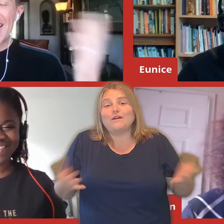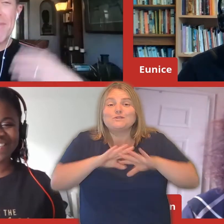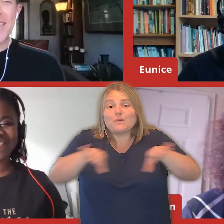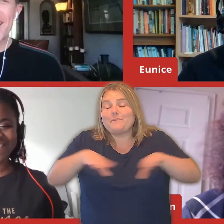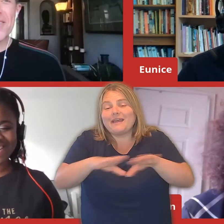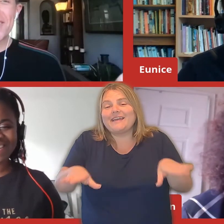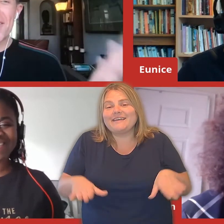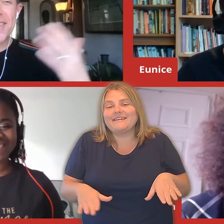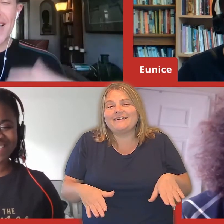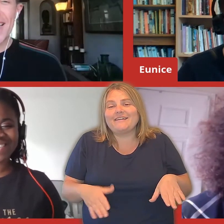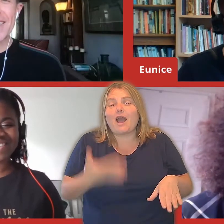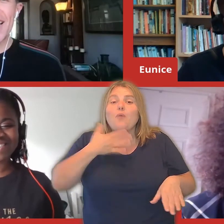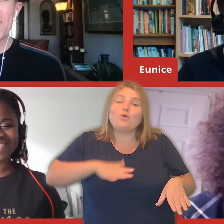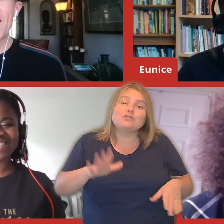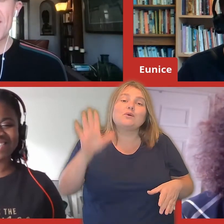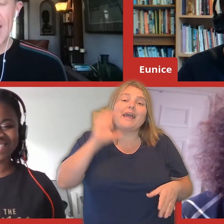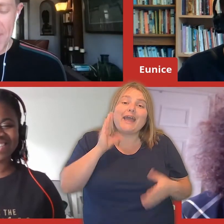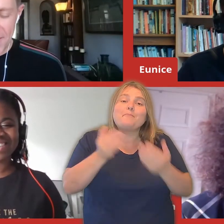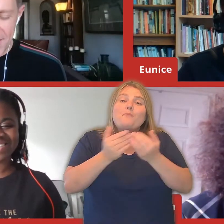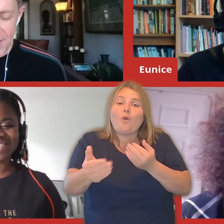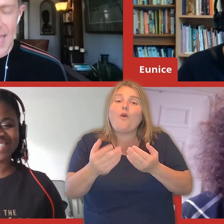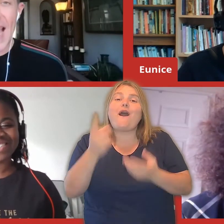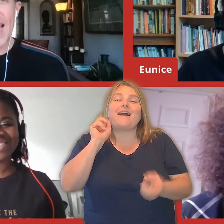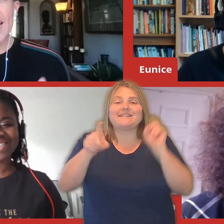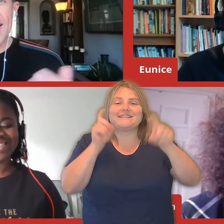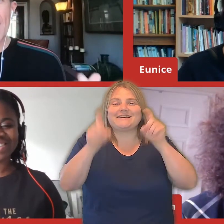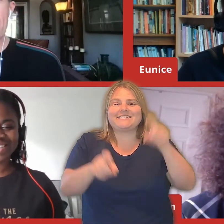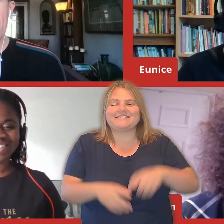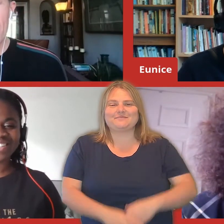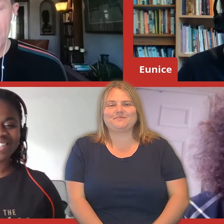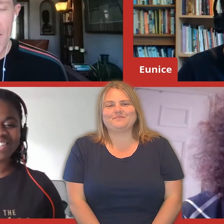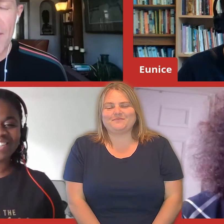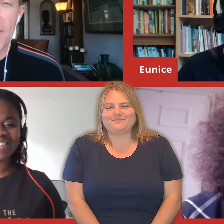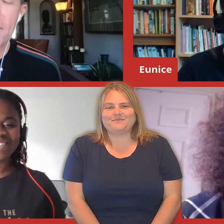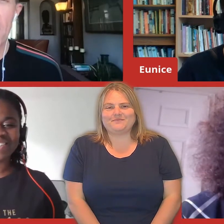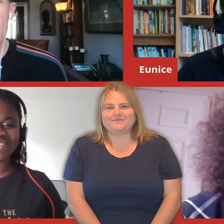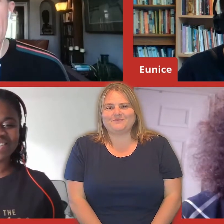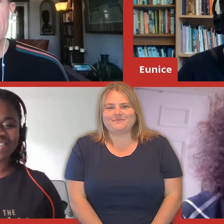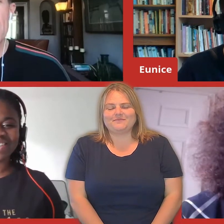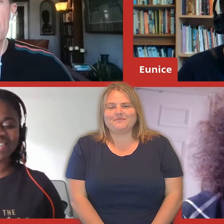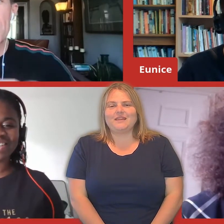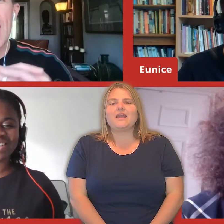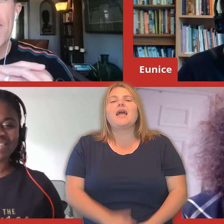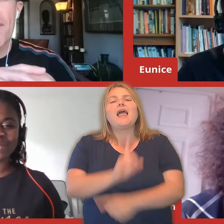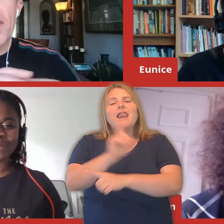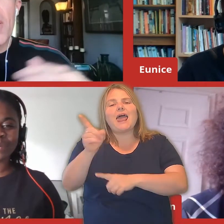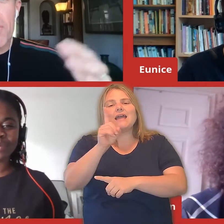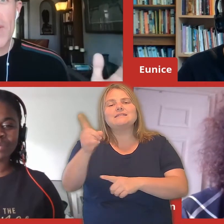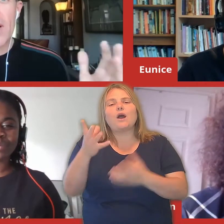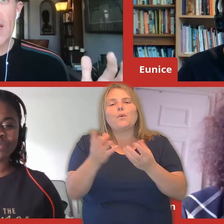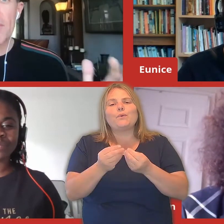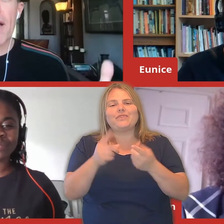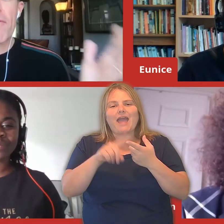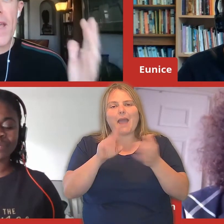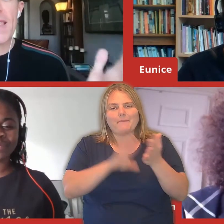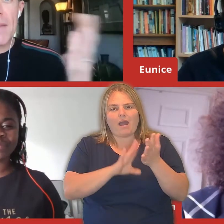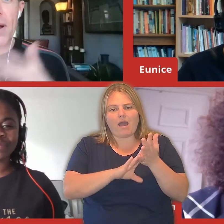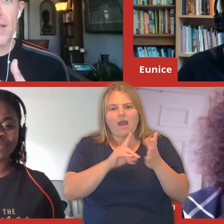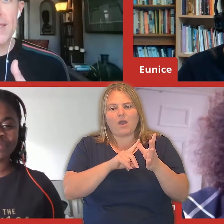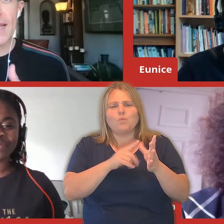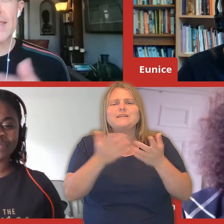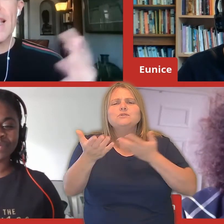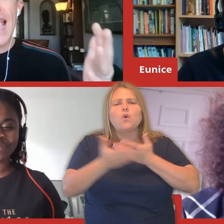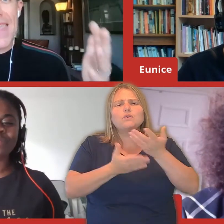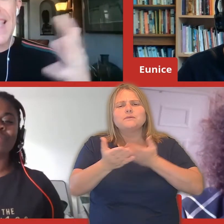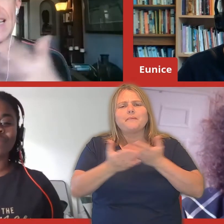and keep sending those ideas in. We'd love to keep hearing those. I did have a follow-up part of the conversation with Emma where we talked about faith